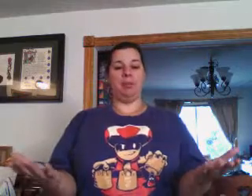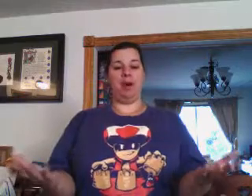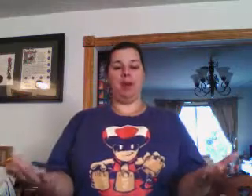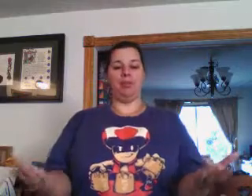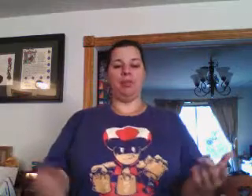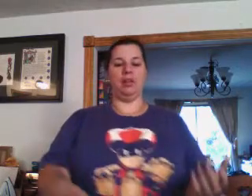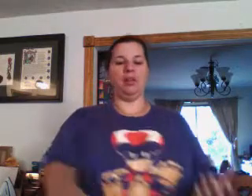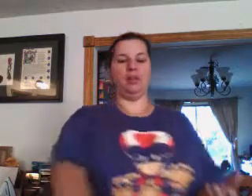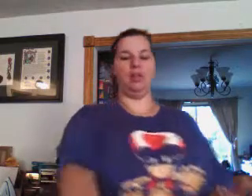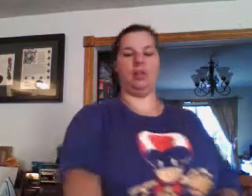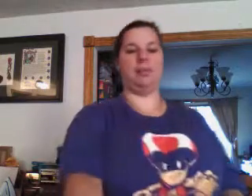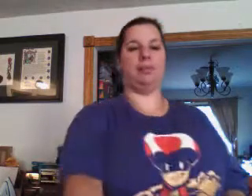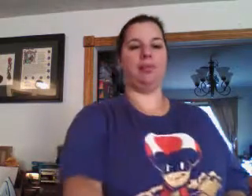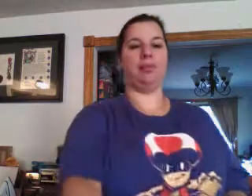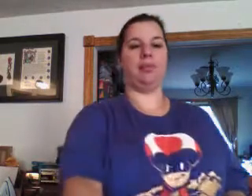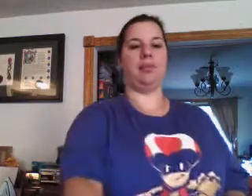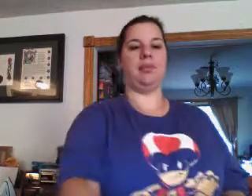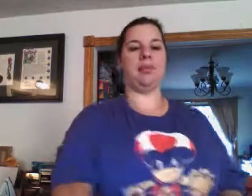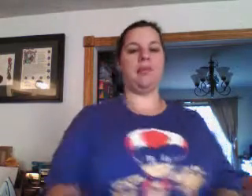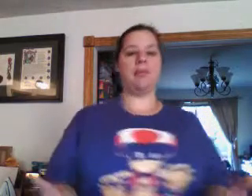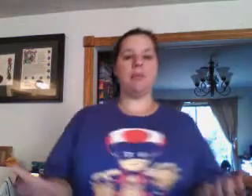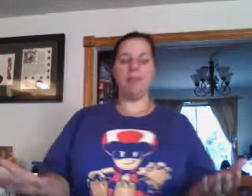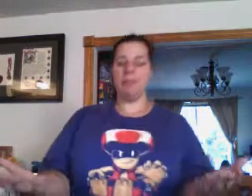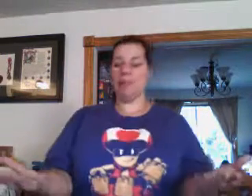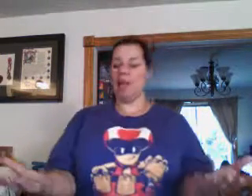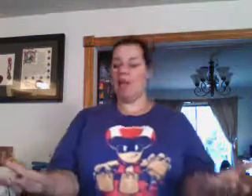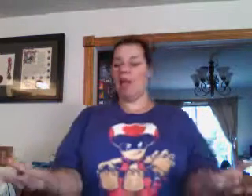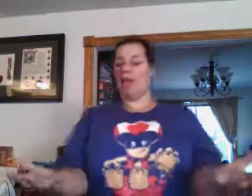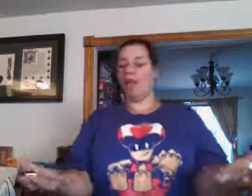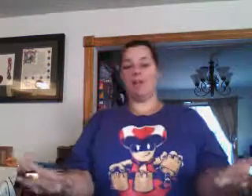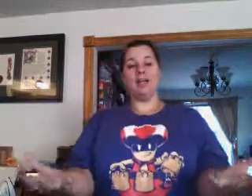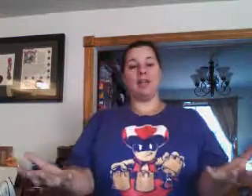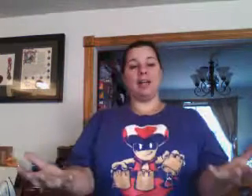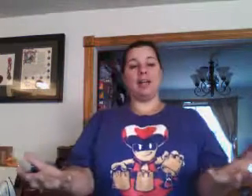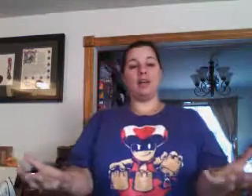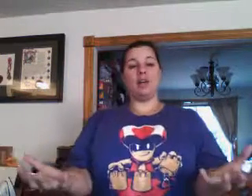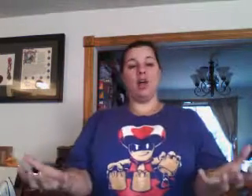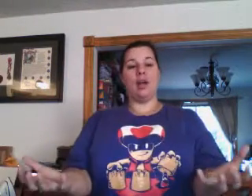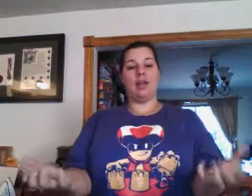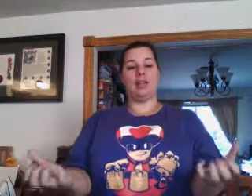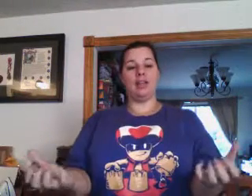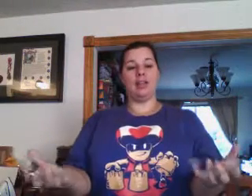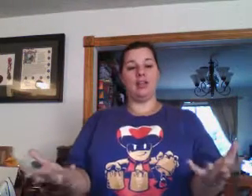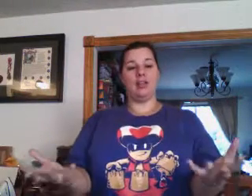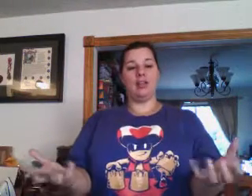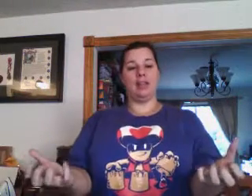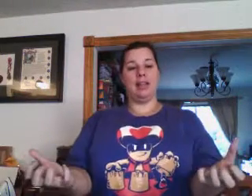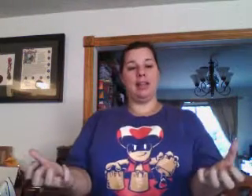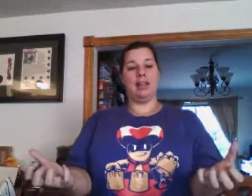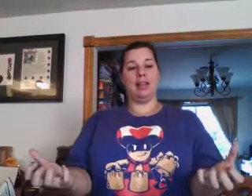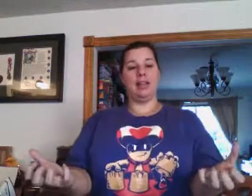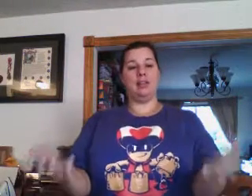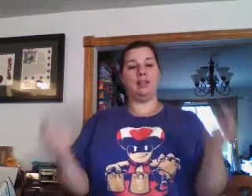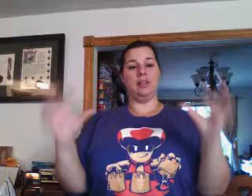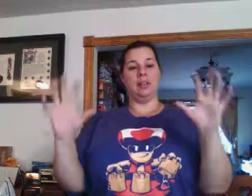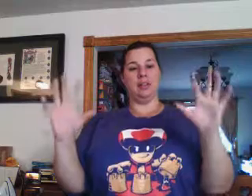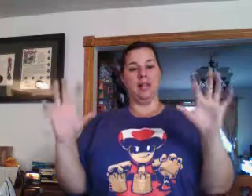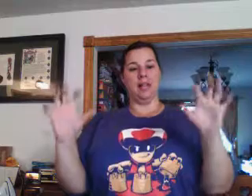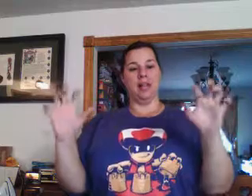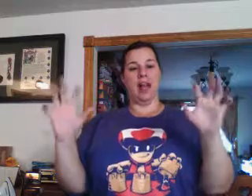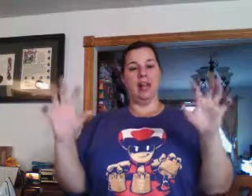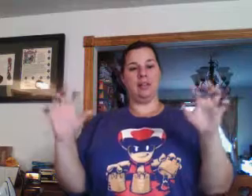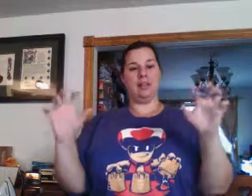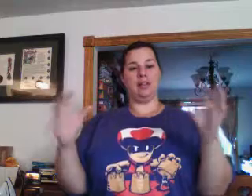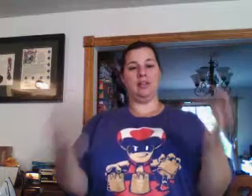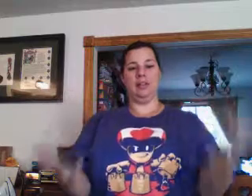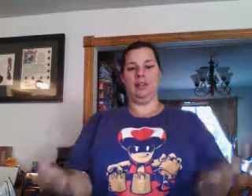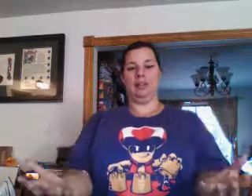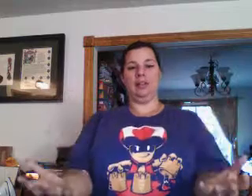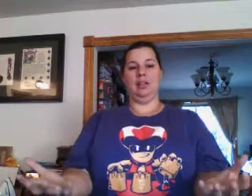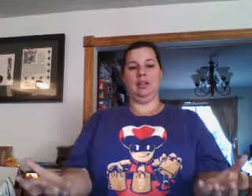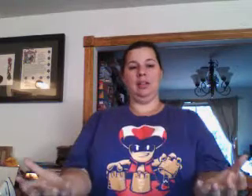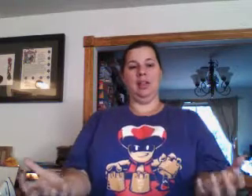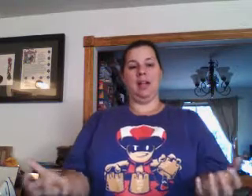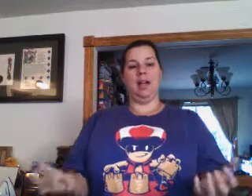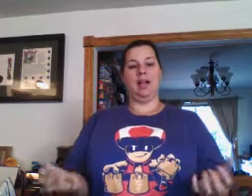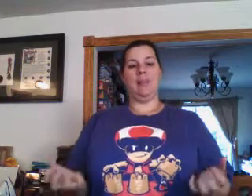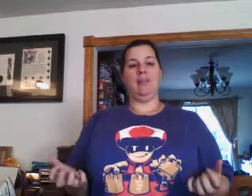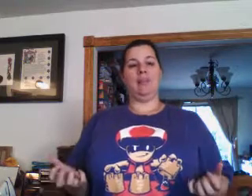palm first. You're going to make clawing gestures like this, like that, and move your